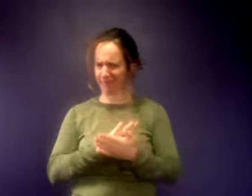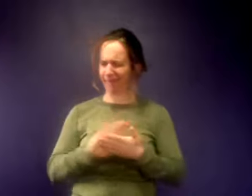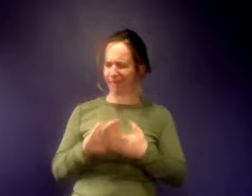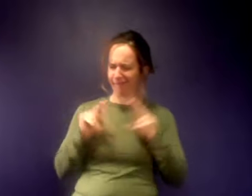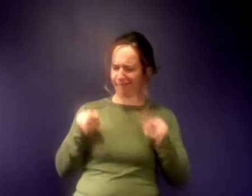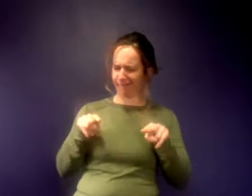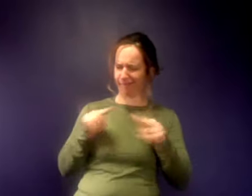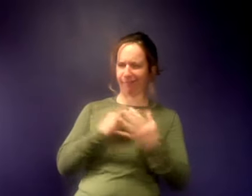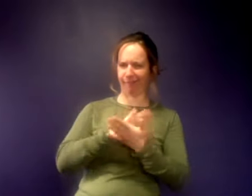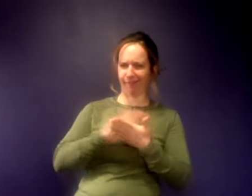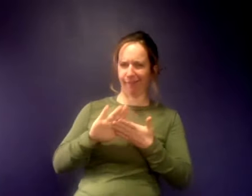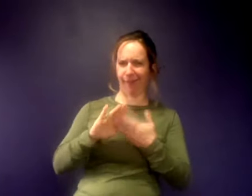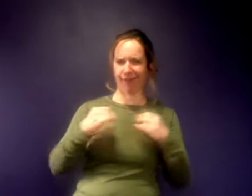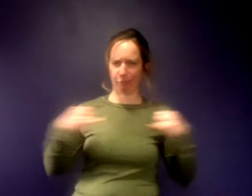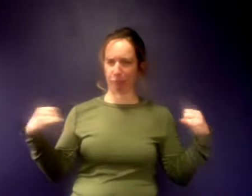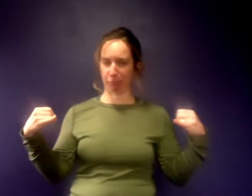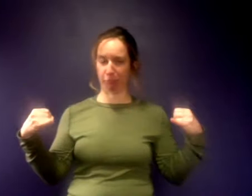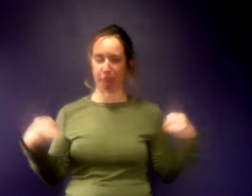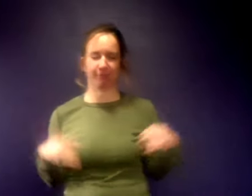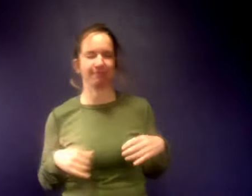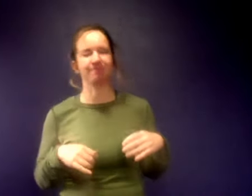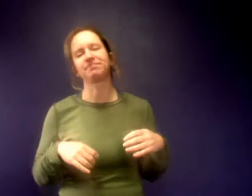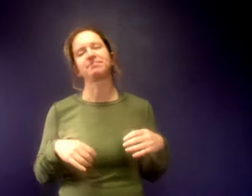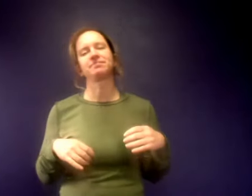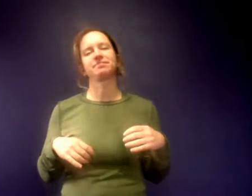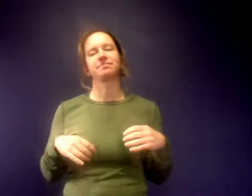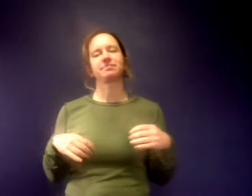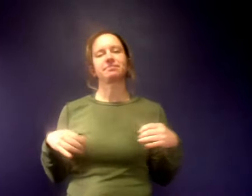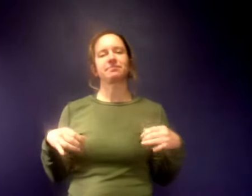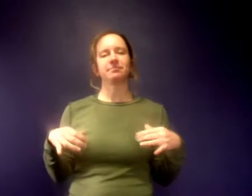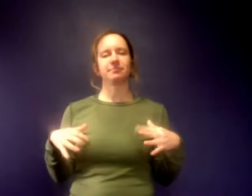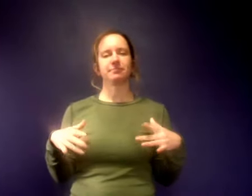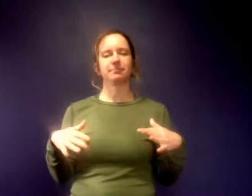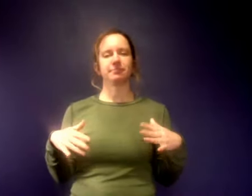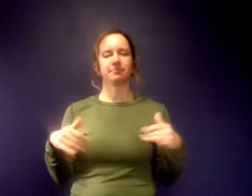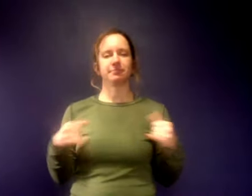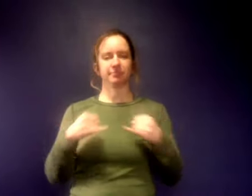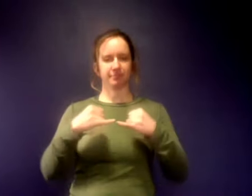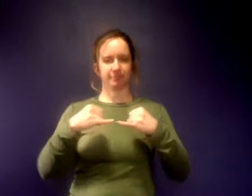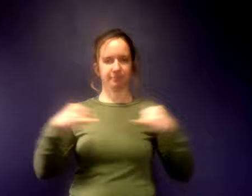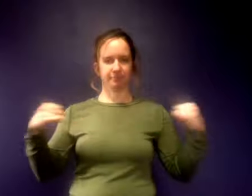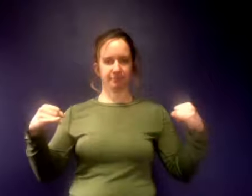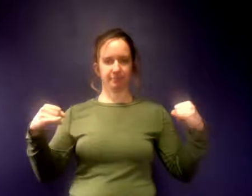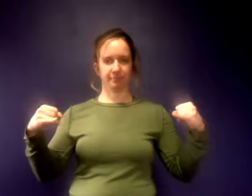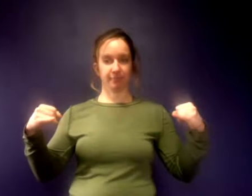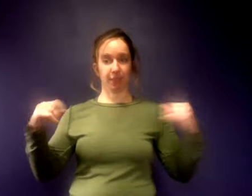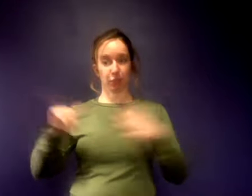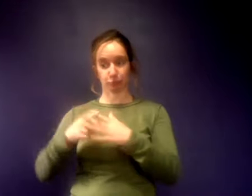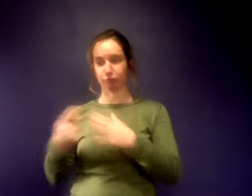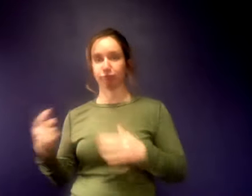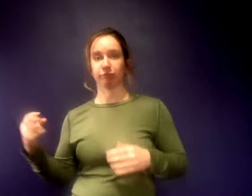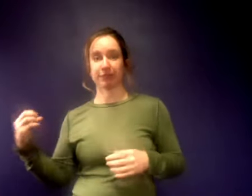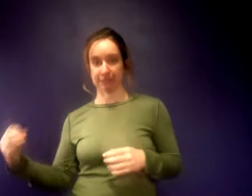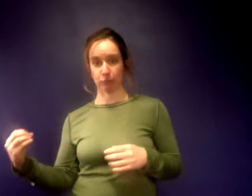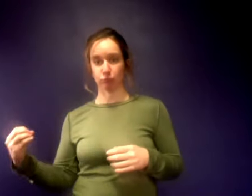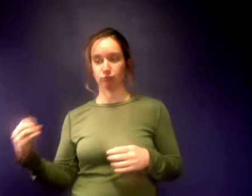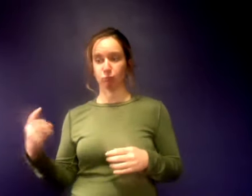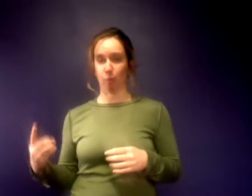I don't feel bad to erase it later on. So let me draw a number line. 0, 1,